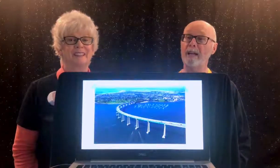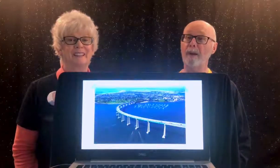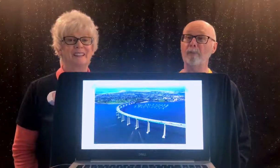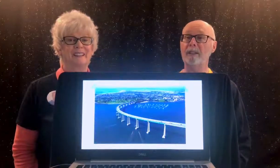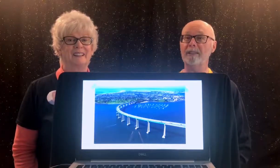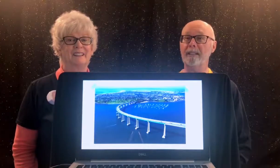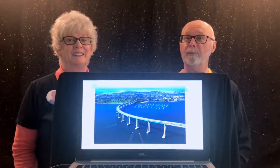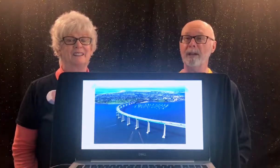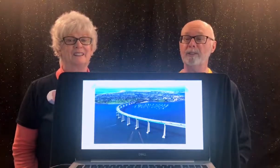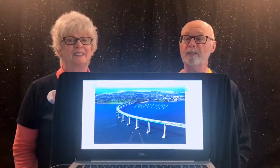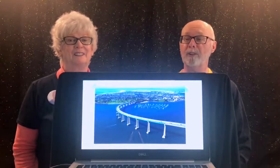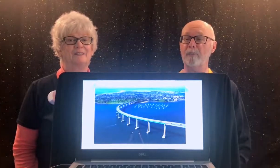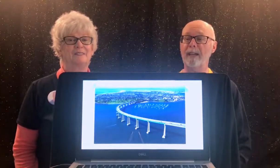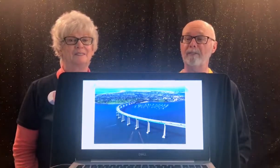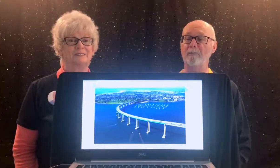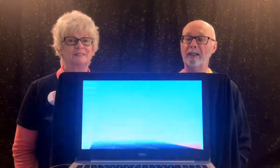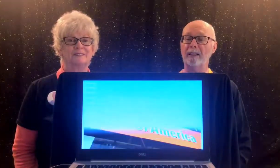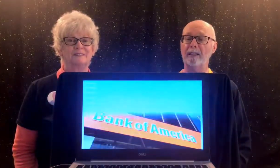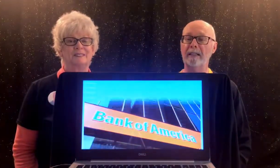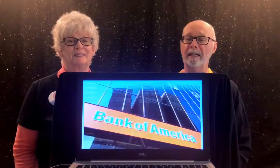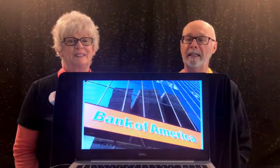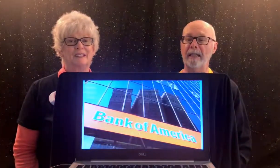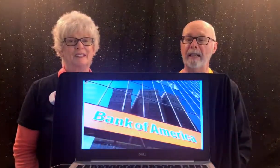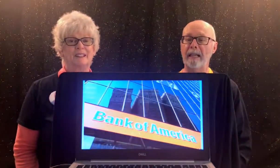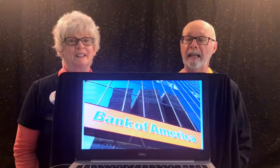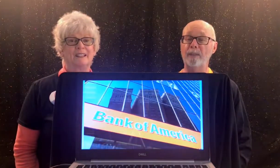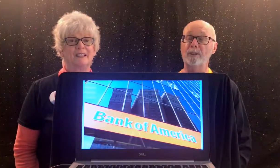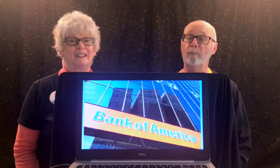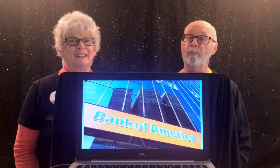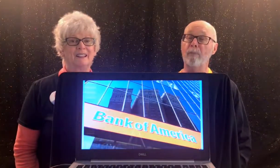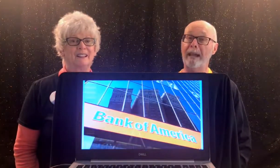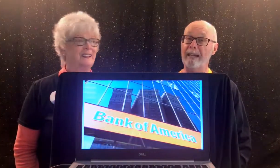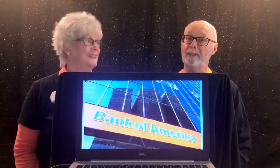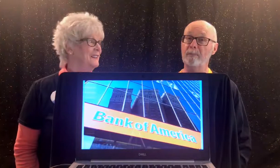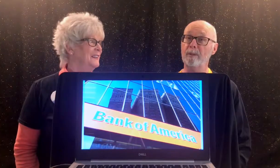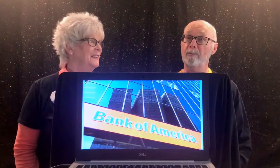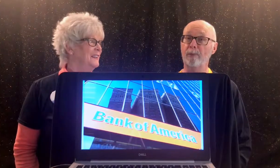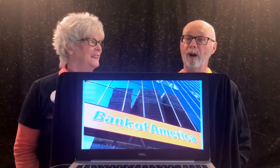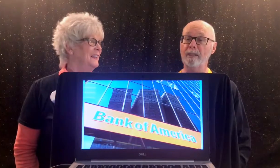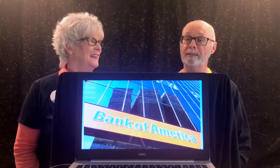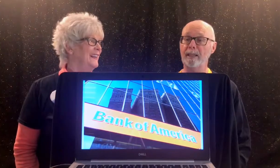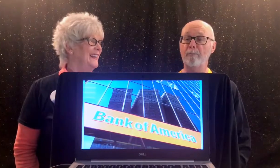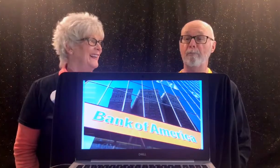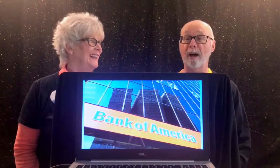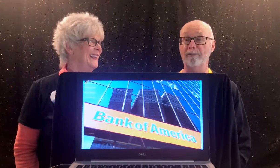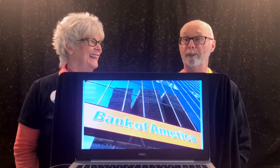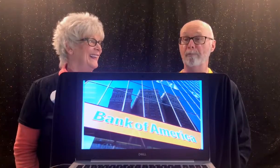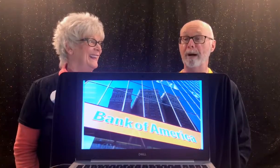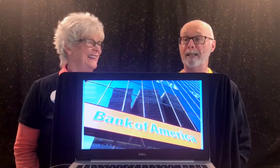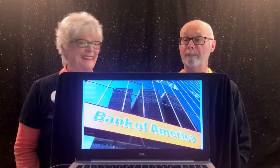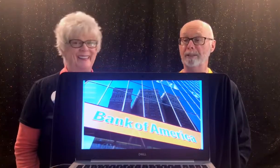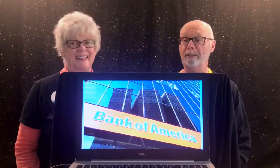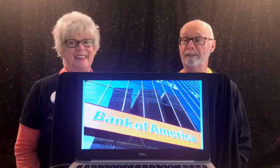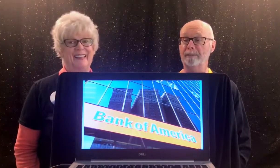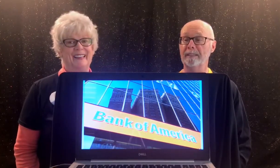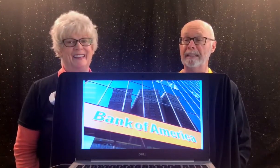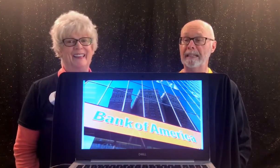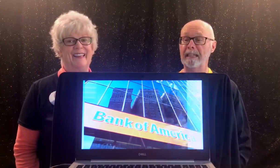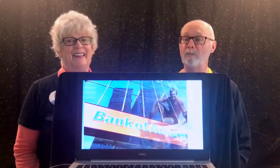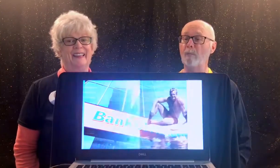top real estate appraisers for the Bank of America, and he was a handsome, bronzed, and buff bodybuilder. In a moment